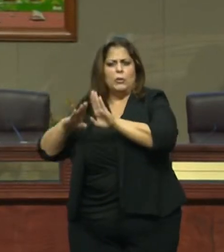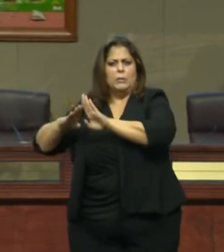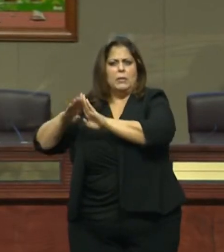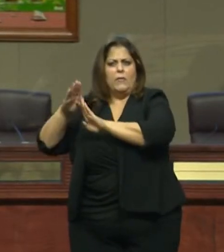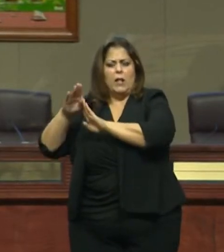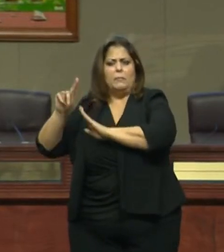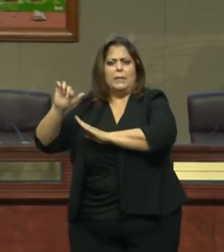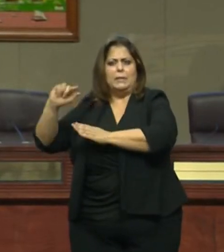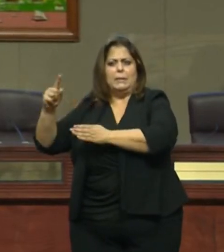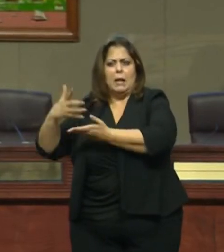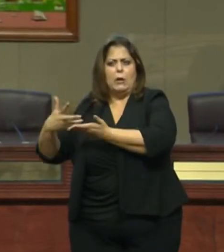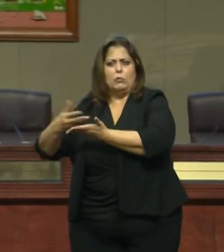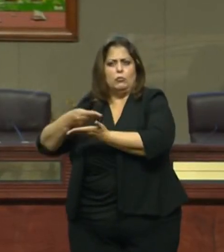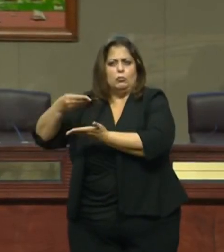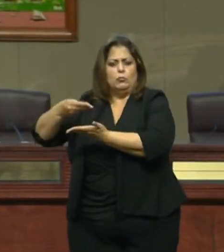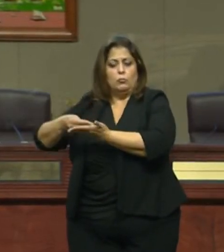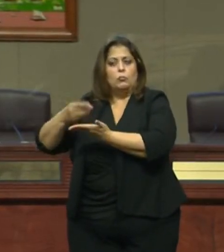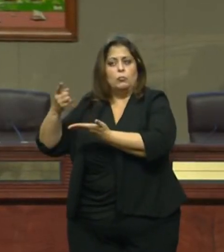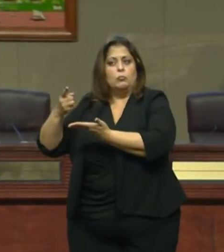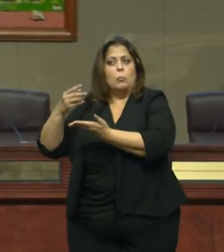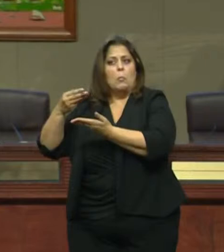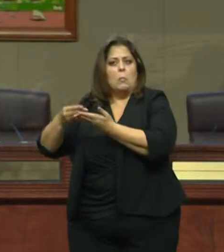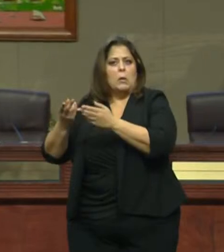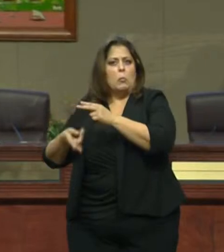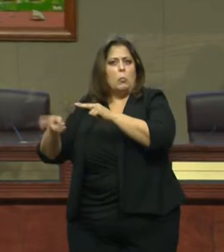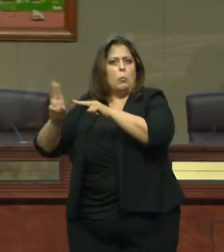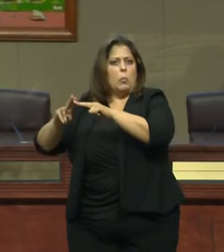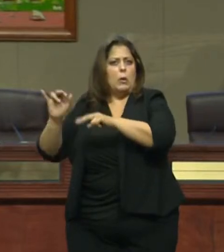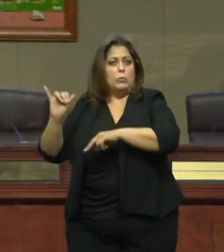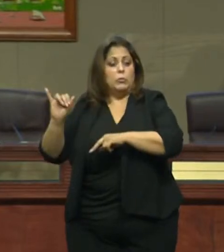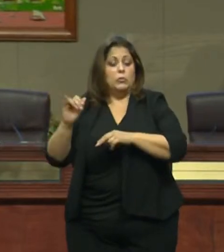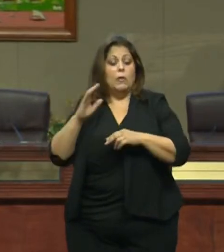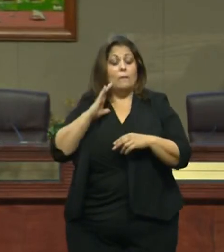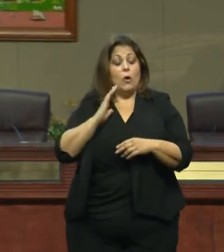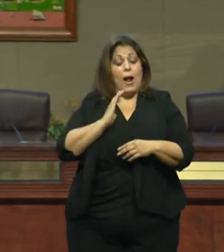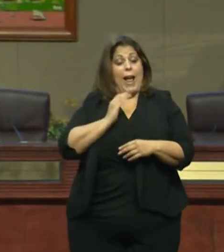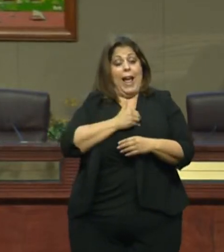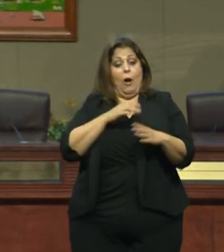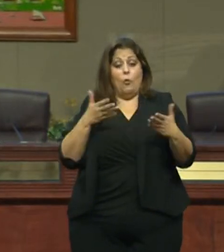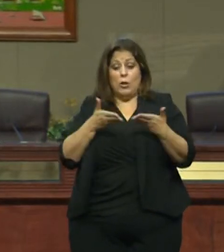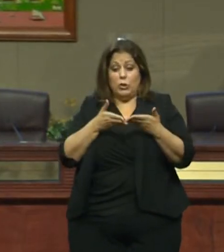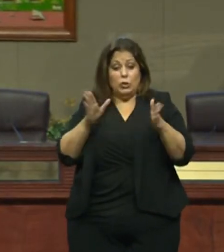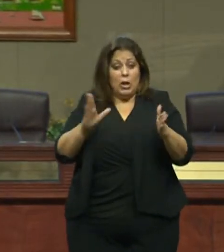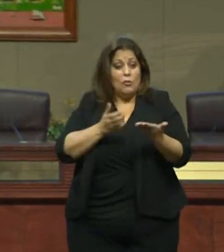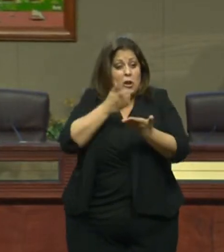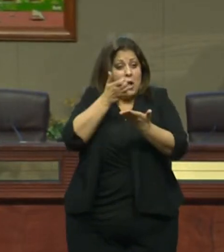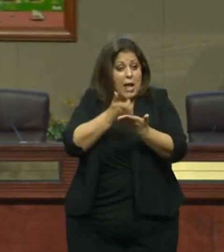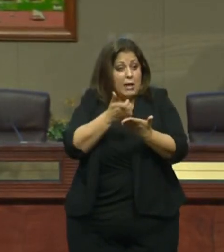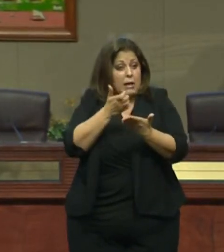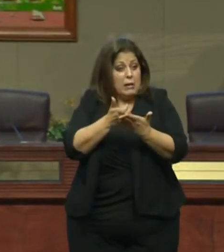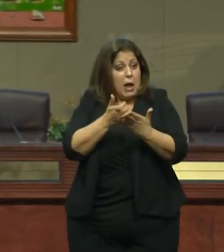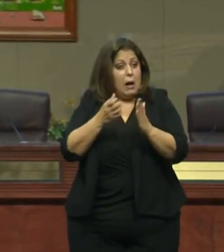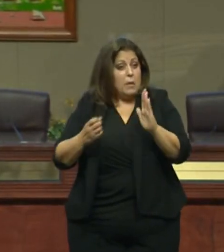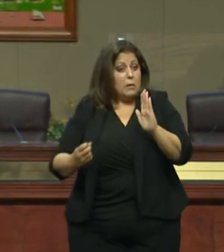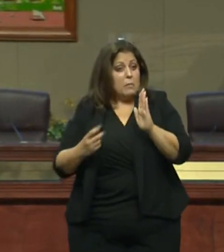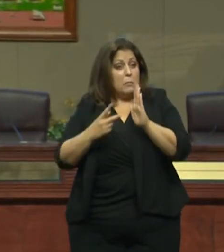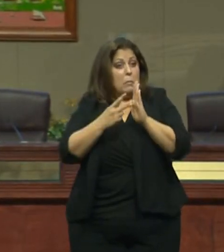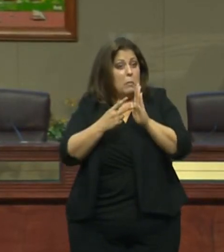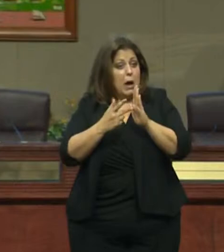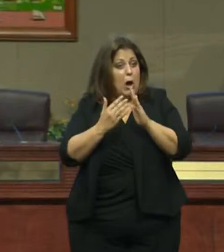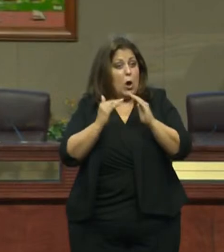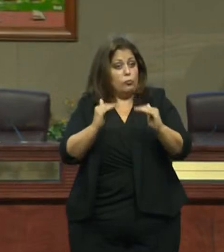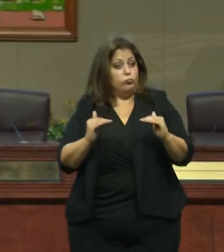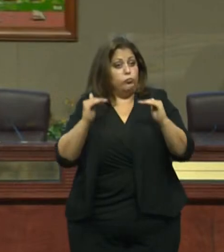up. So in terms of our economic recovery, we're well on our way to